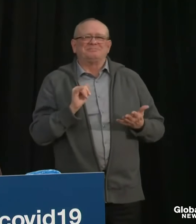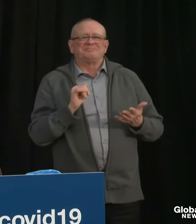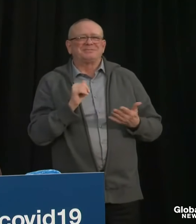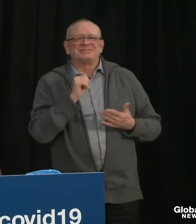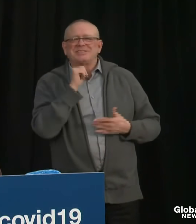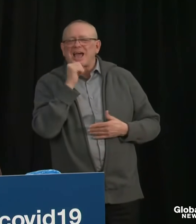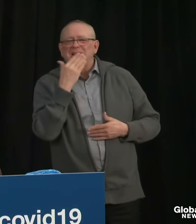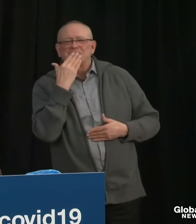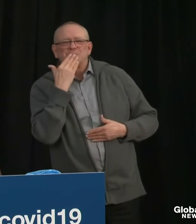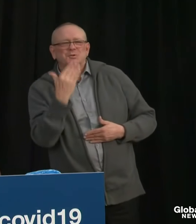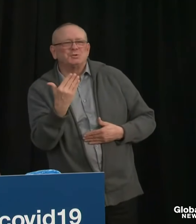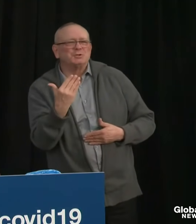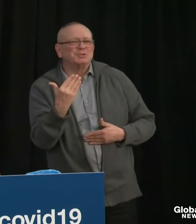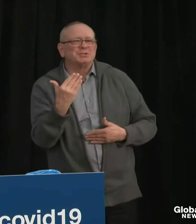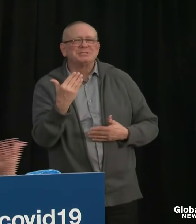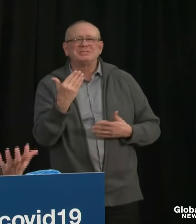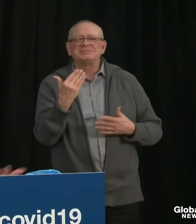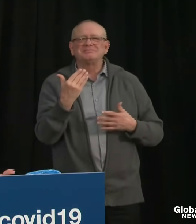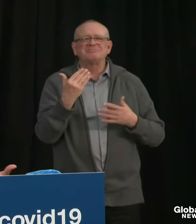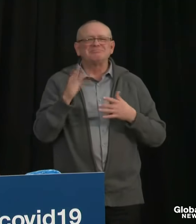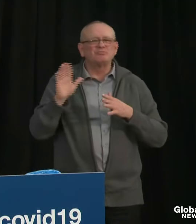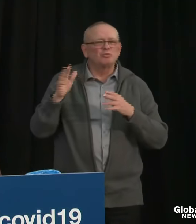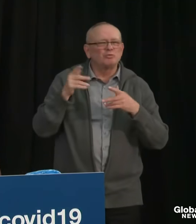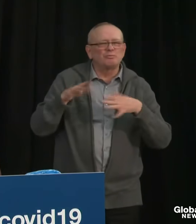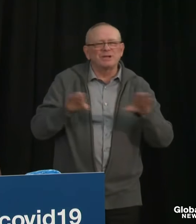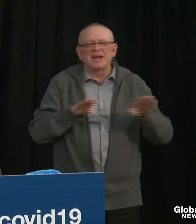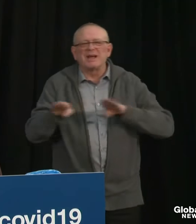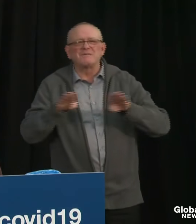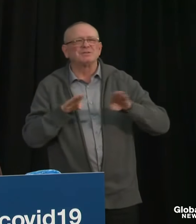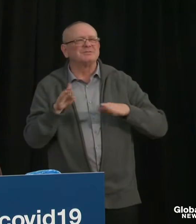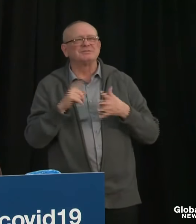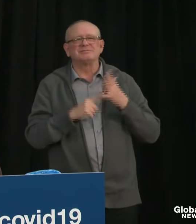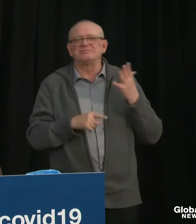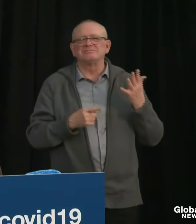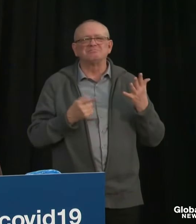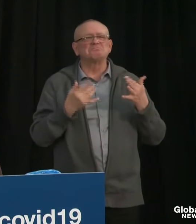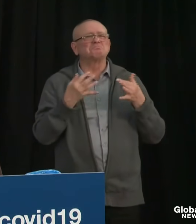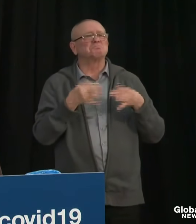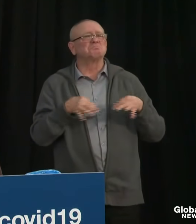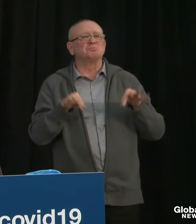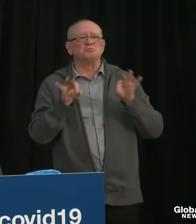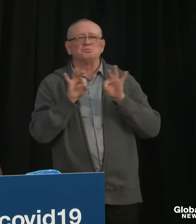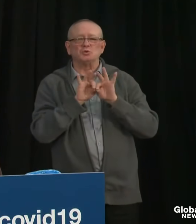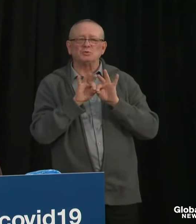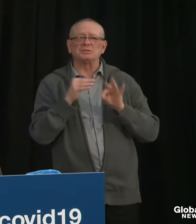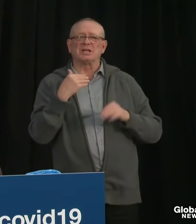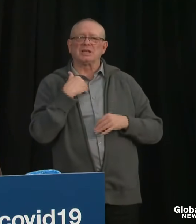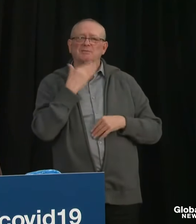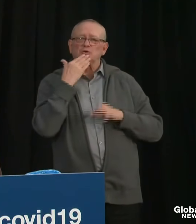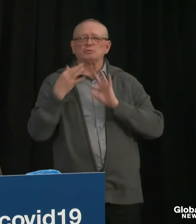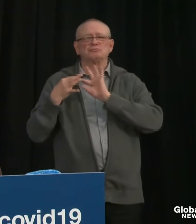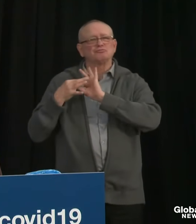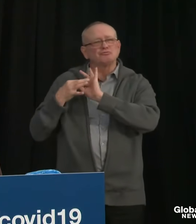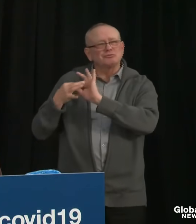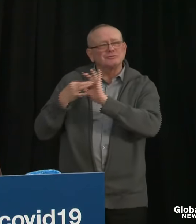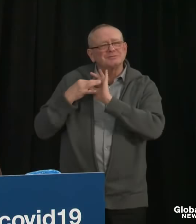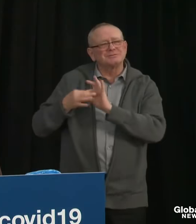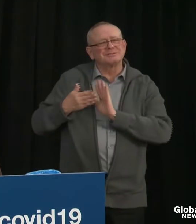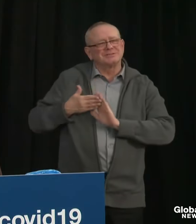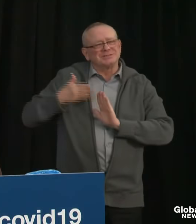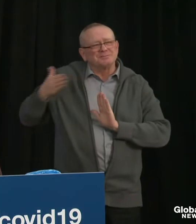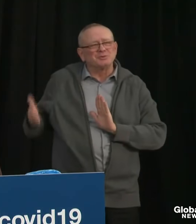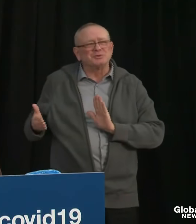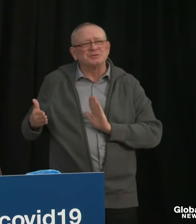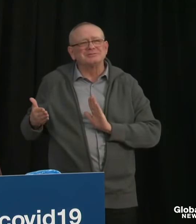always ideal if we have a good relationship with our neighbors to try to understand why and what's happening. It could